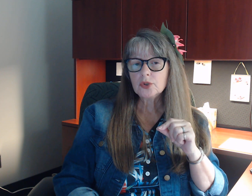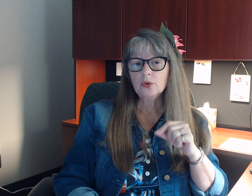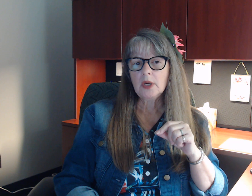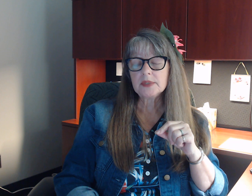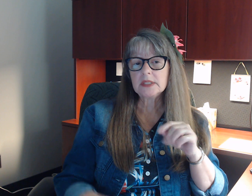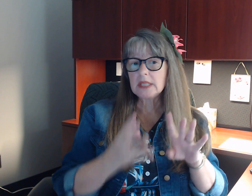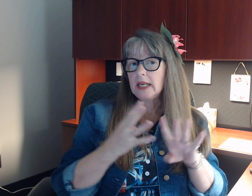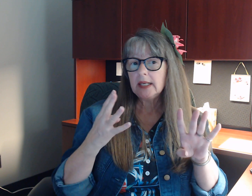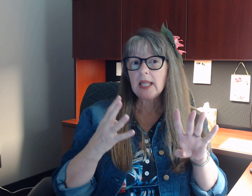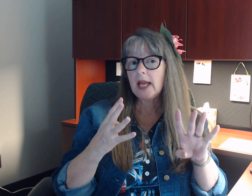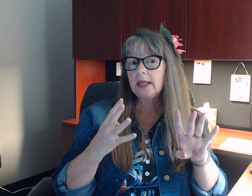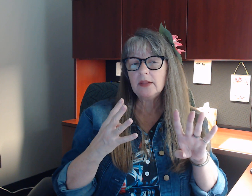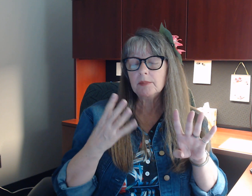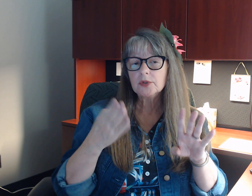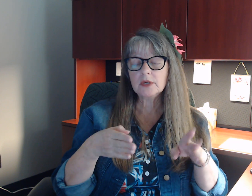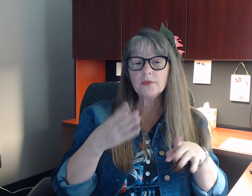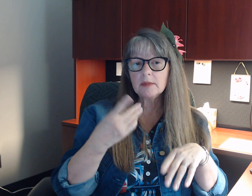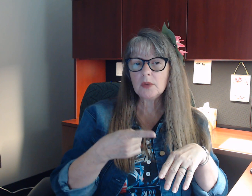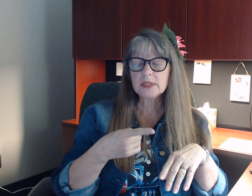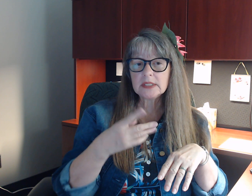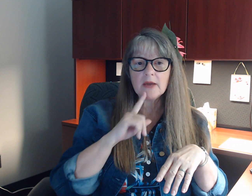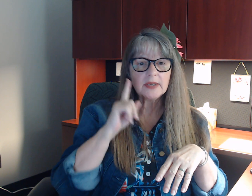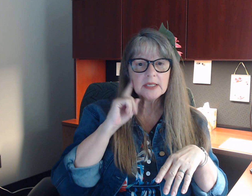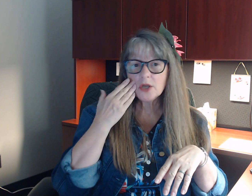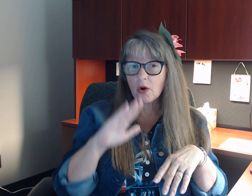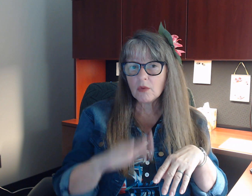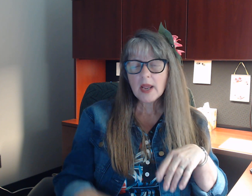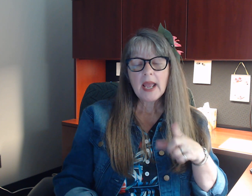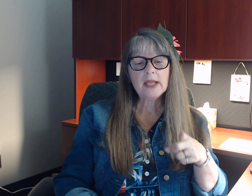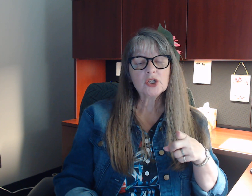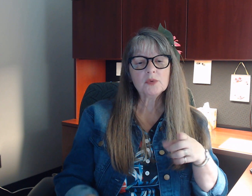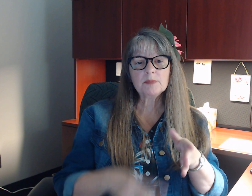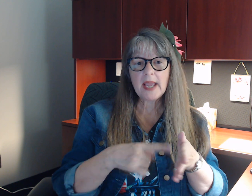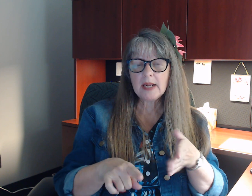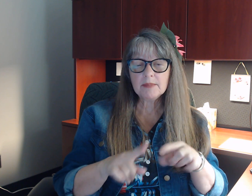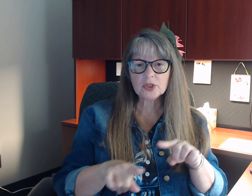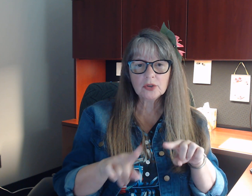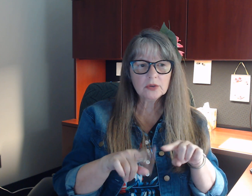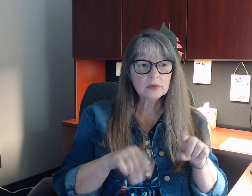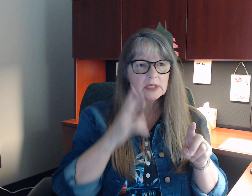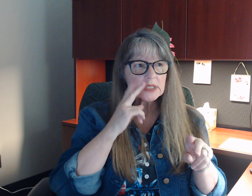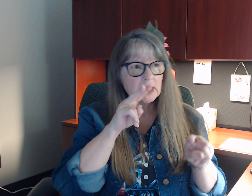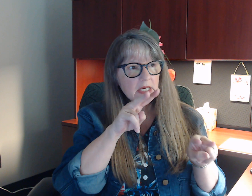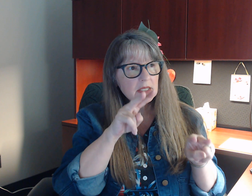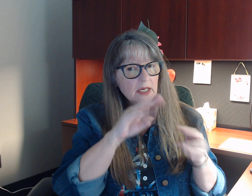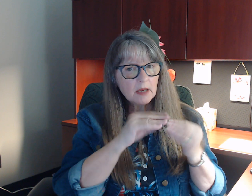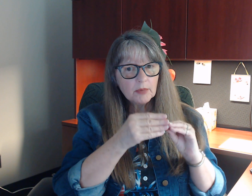store. I was standing in line, and the person in front of me was deaf. I didn't know, and she was paying, but she couldn't see the numbers